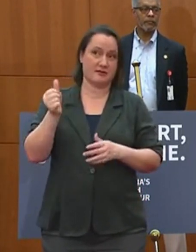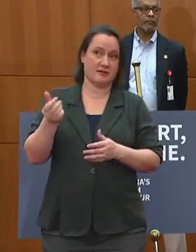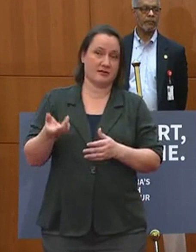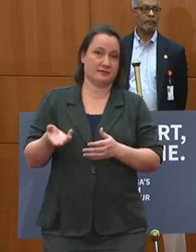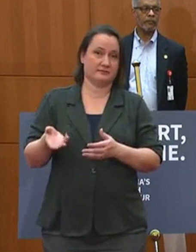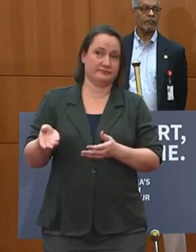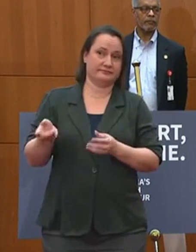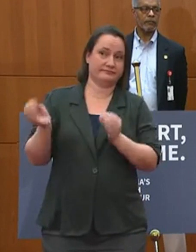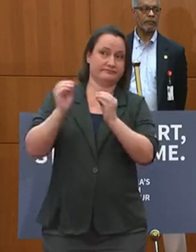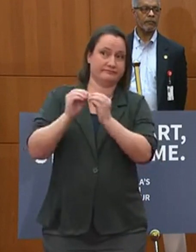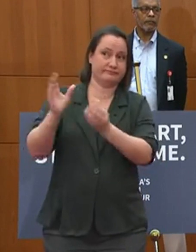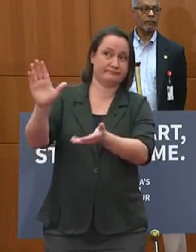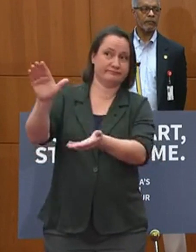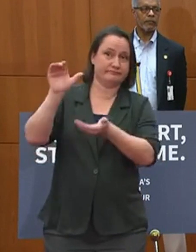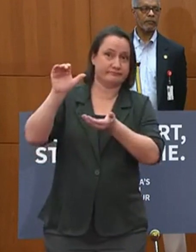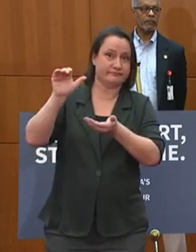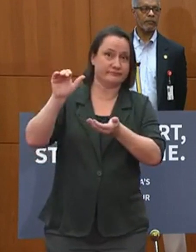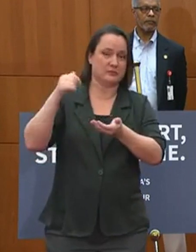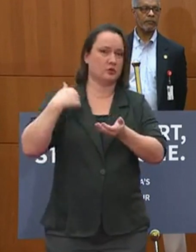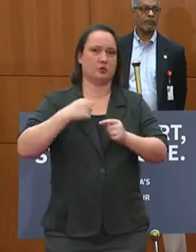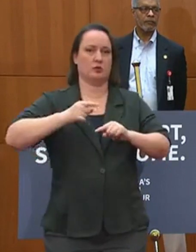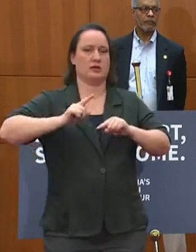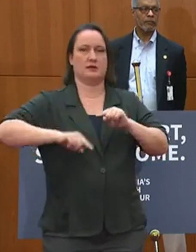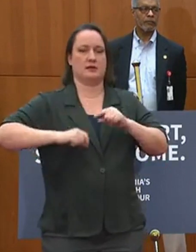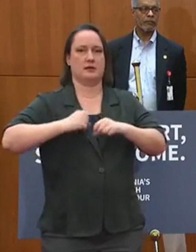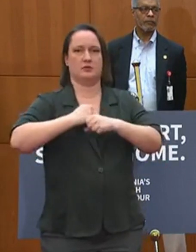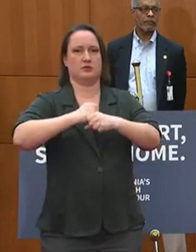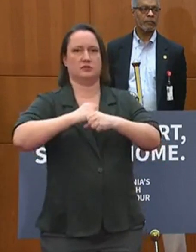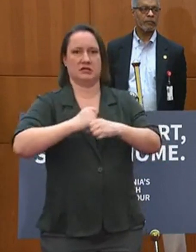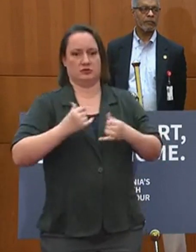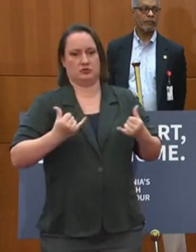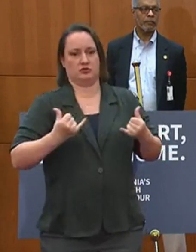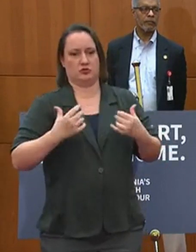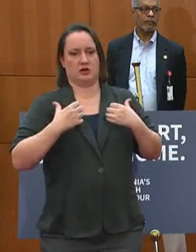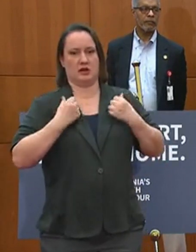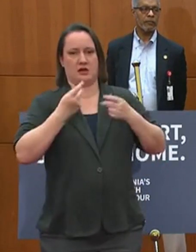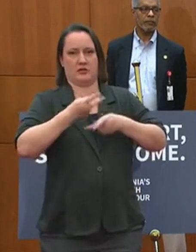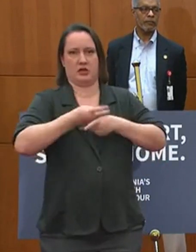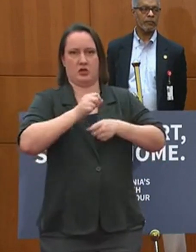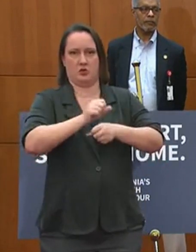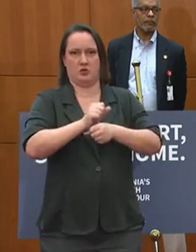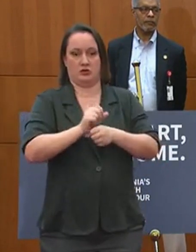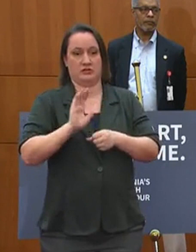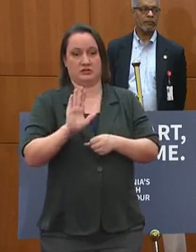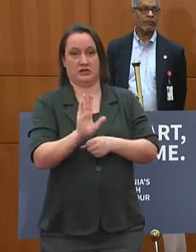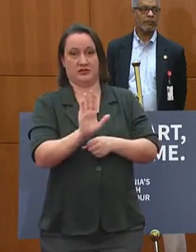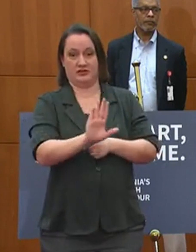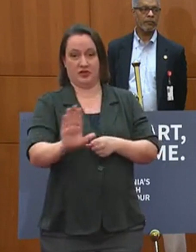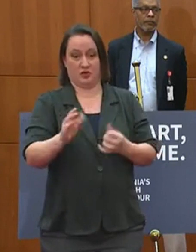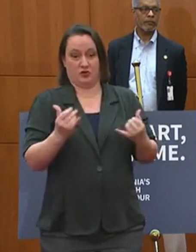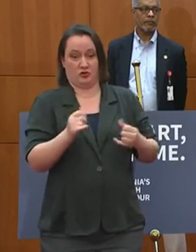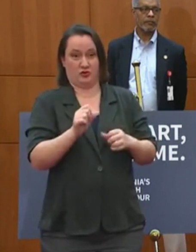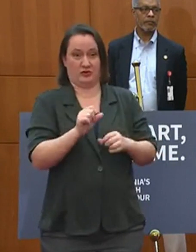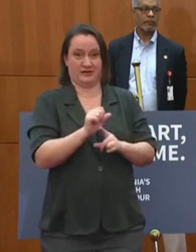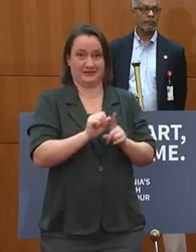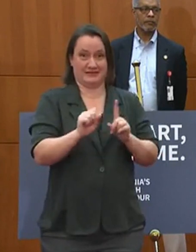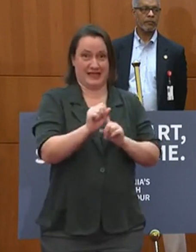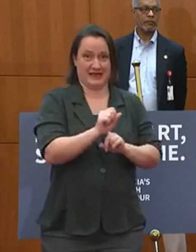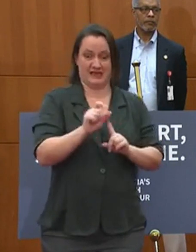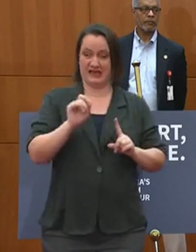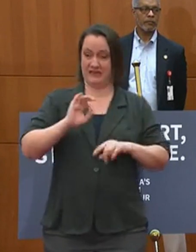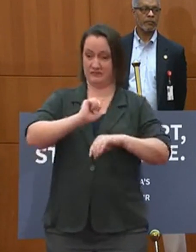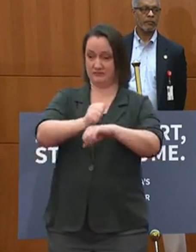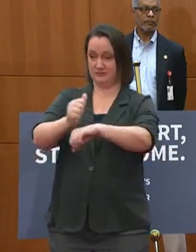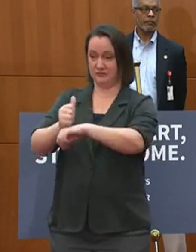ahead, we will not be able to protect the current healthcare workers in their current setting, let alone expanded capacity.